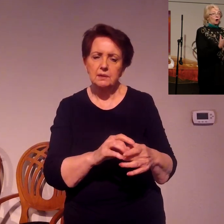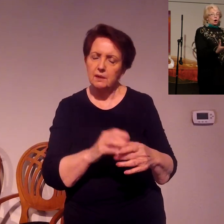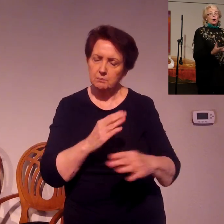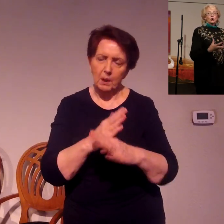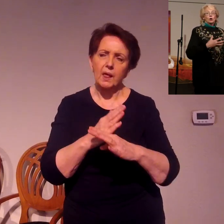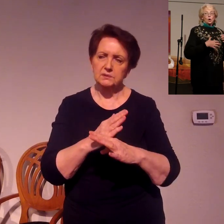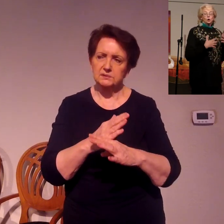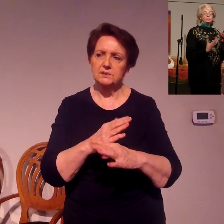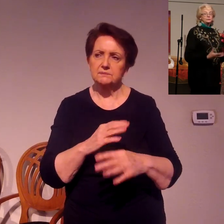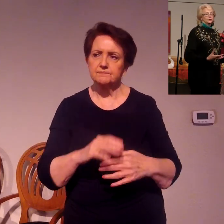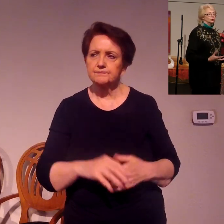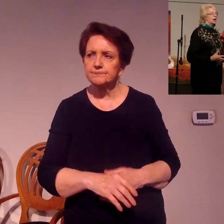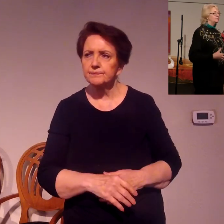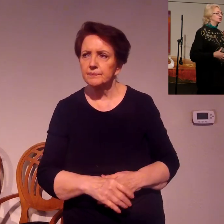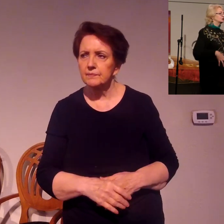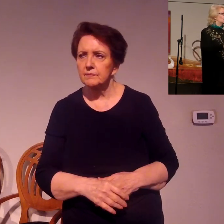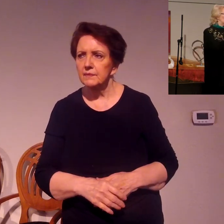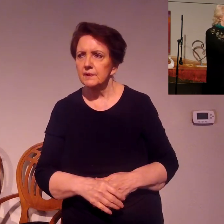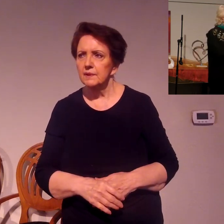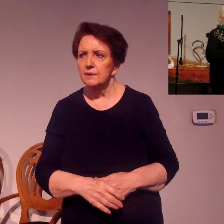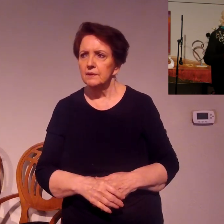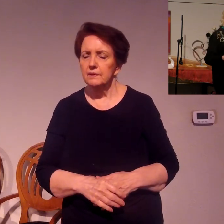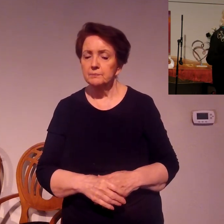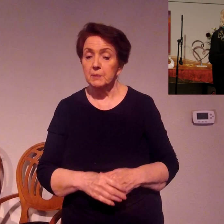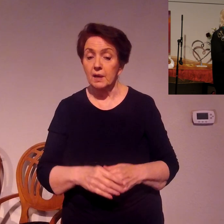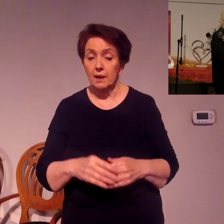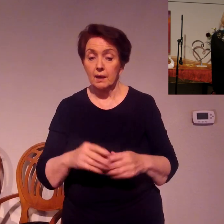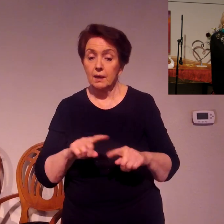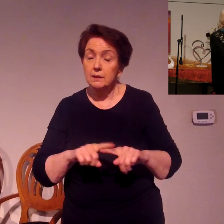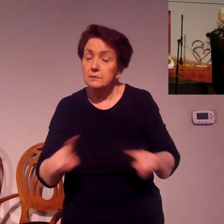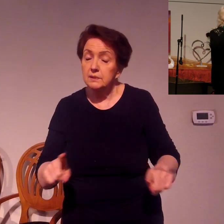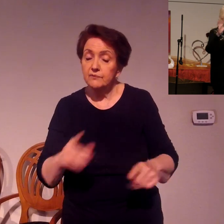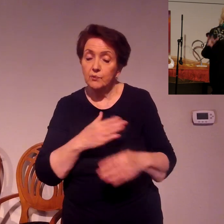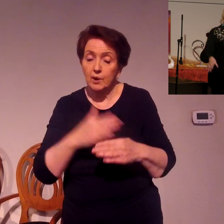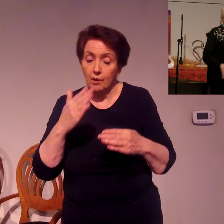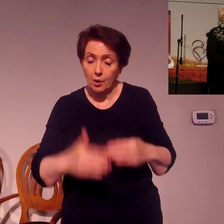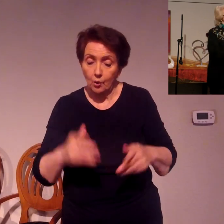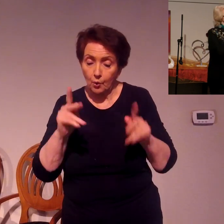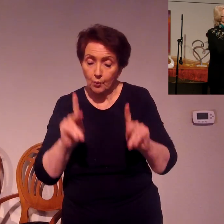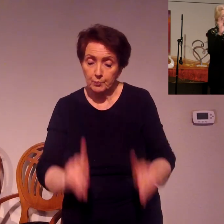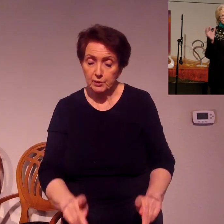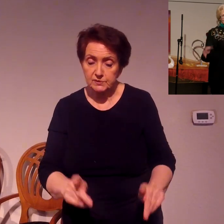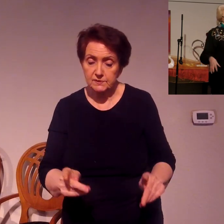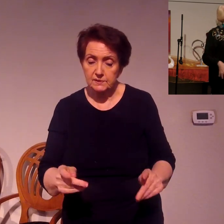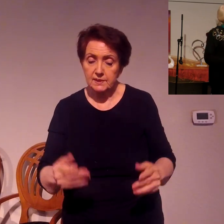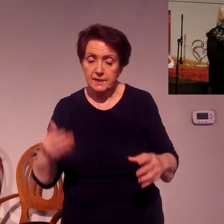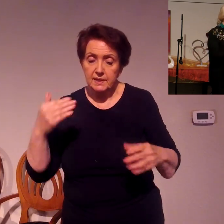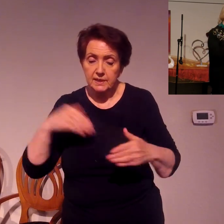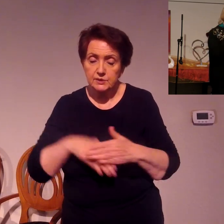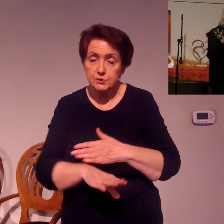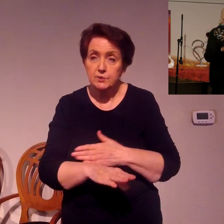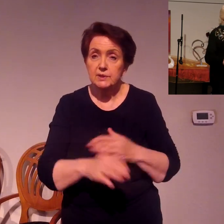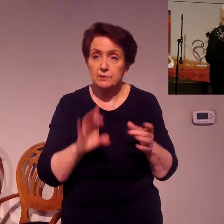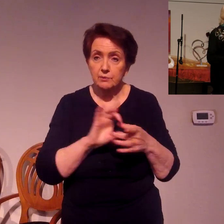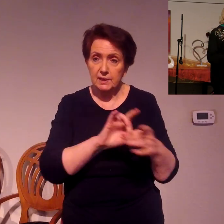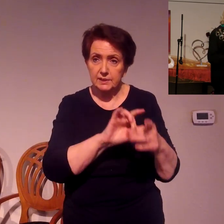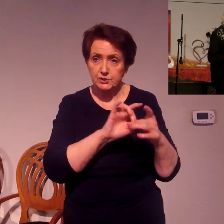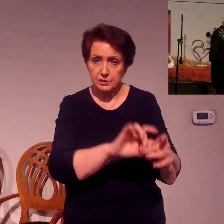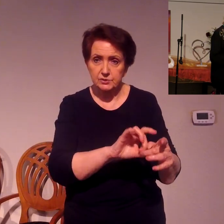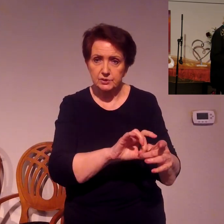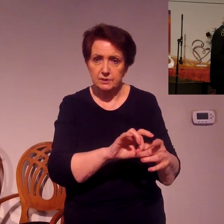we are whole people coming to a whole relationship with, you know, with all of its challenges and all of its